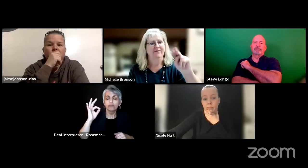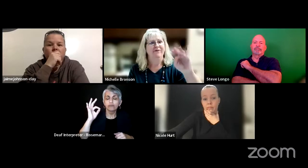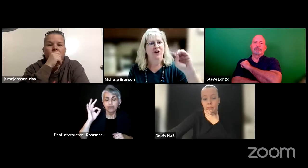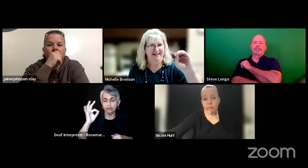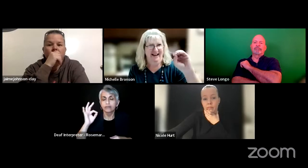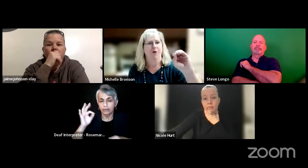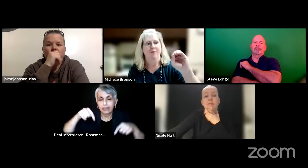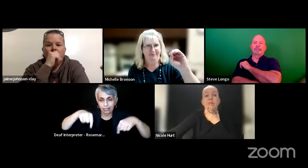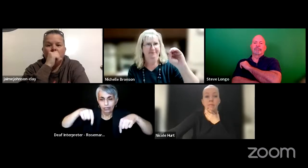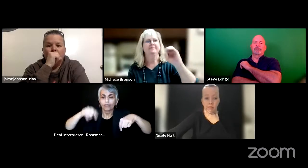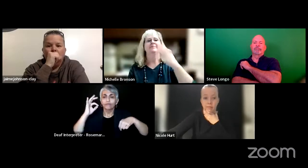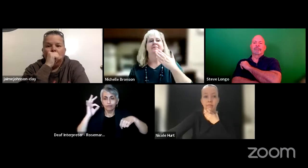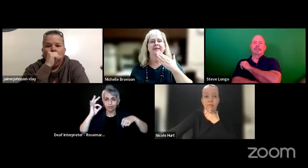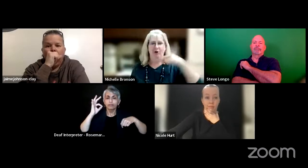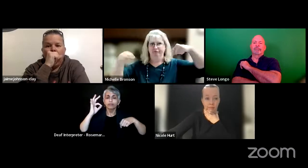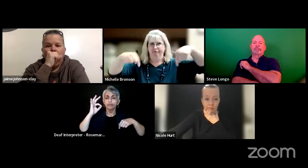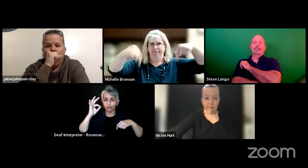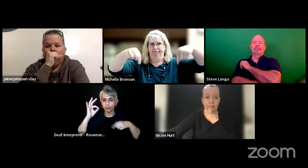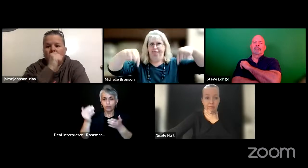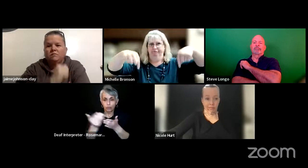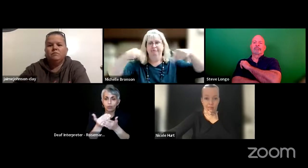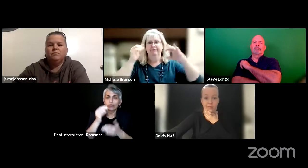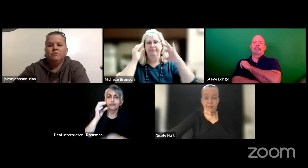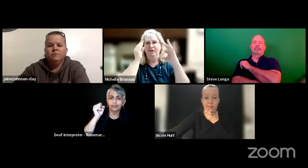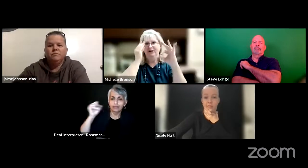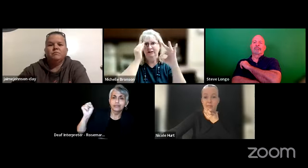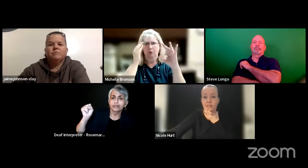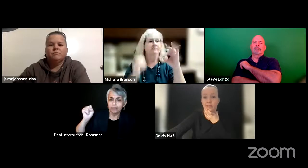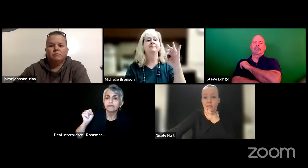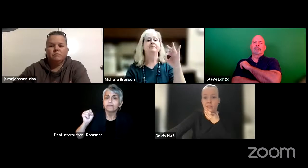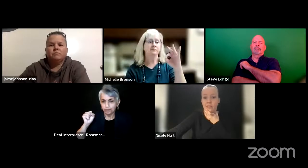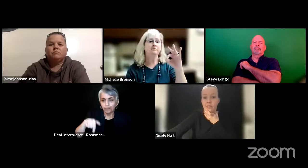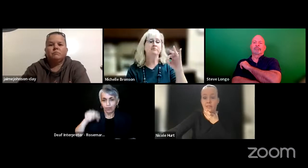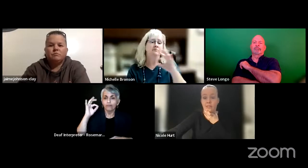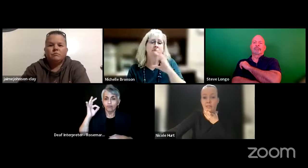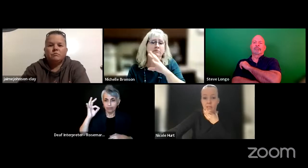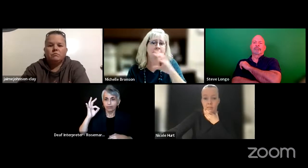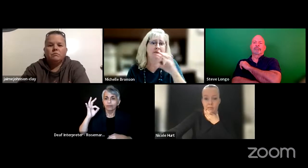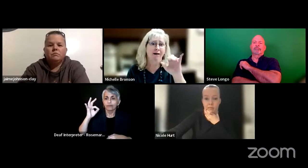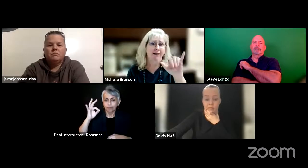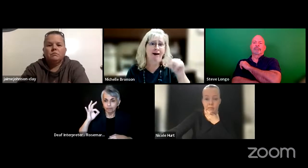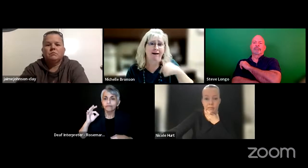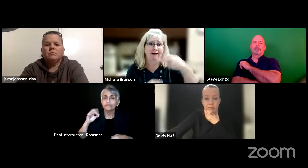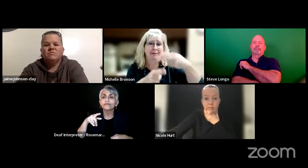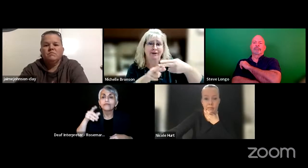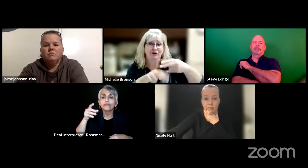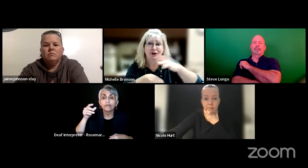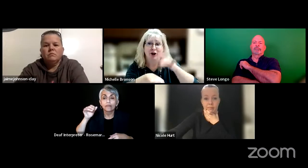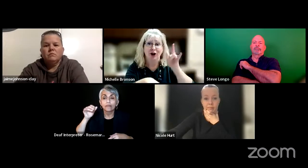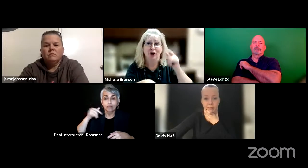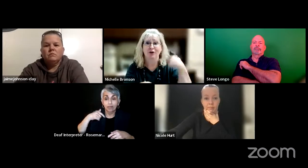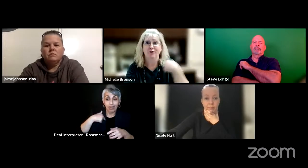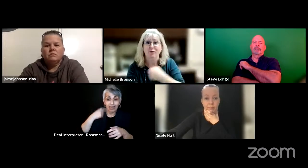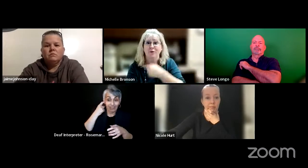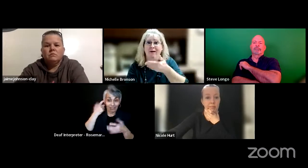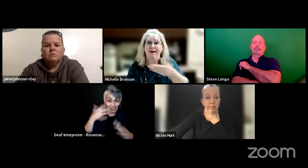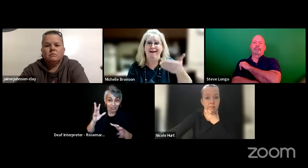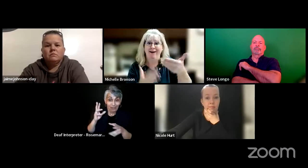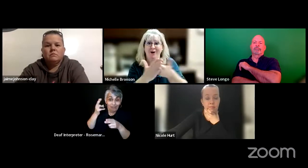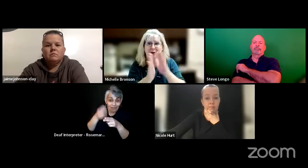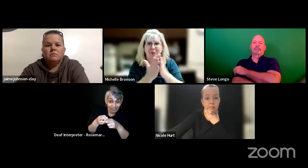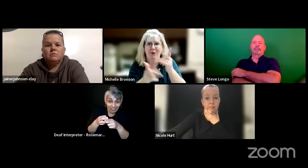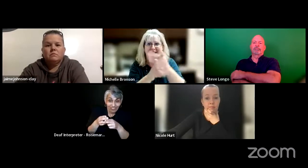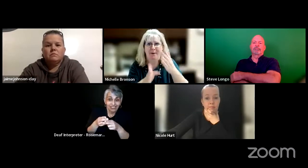deaf interpreter. What location is the client service specialist working? The CSS is here